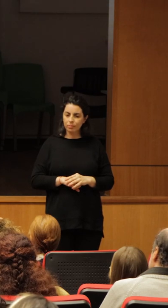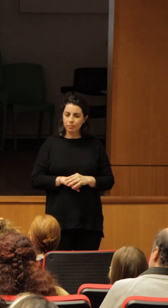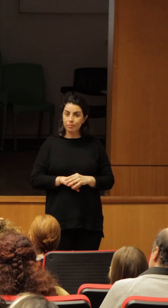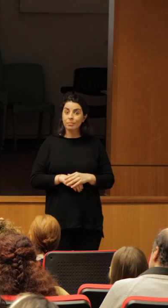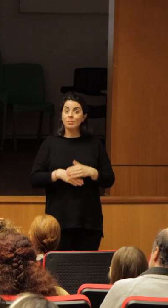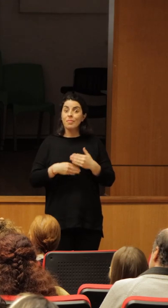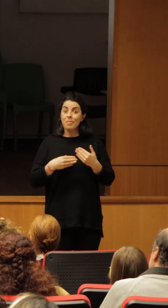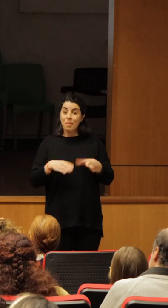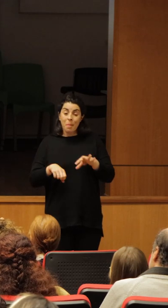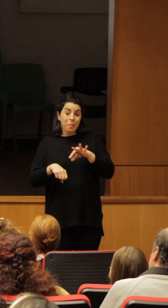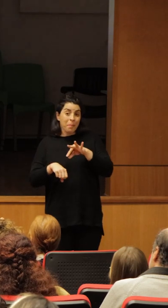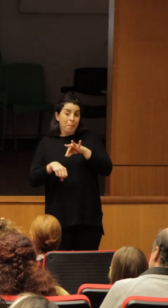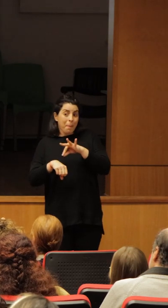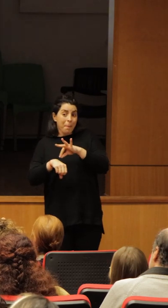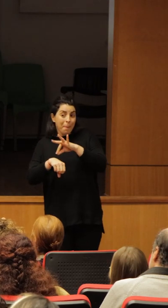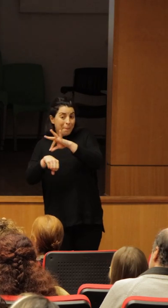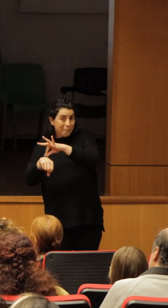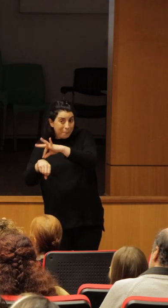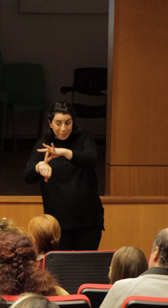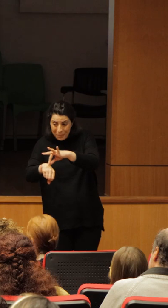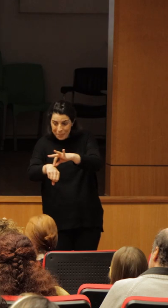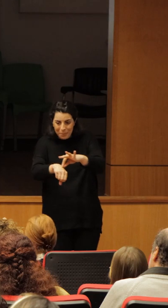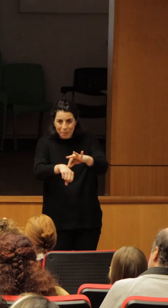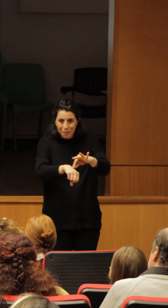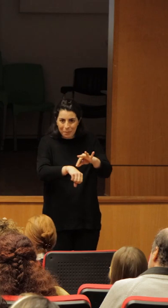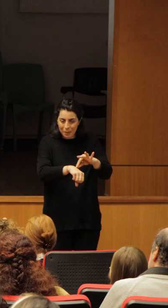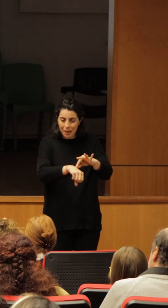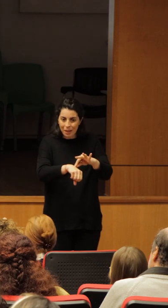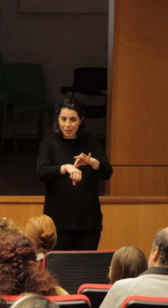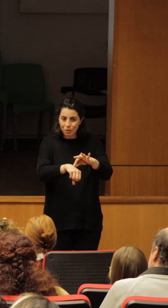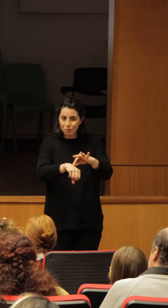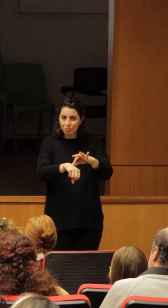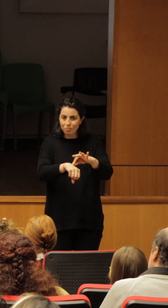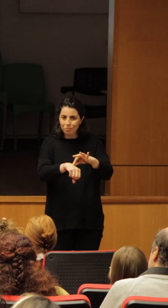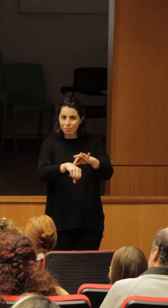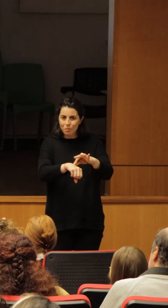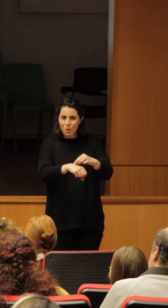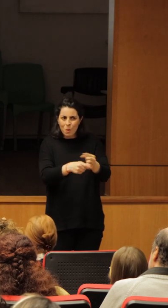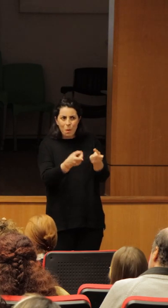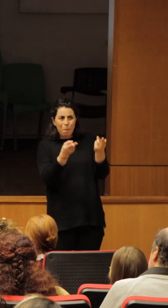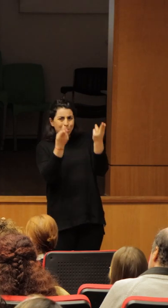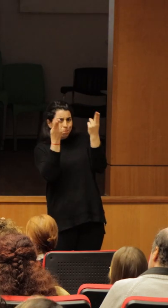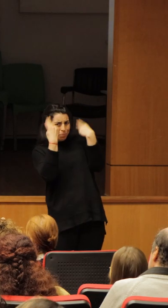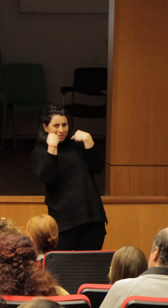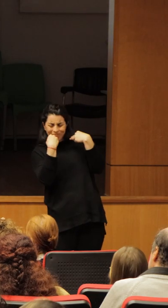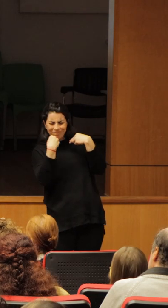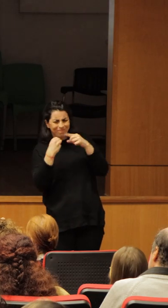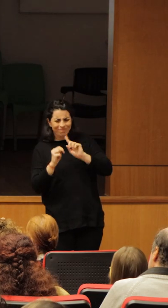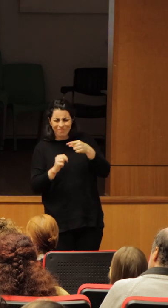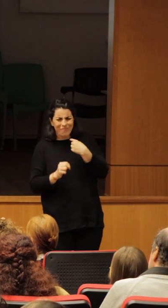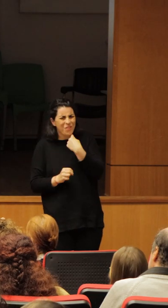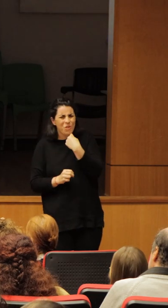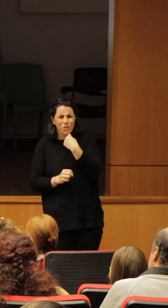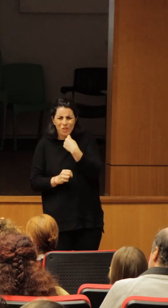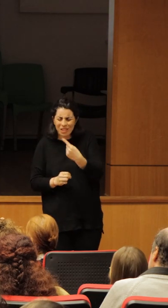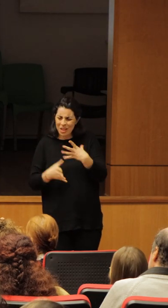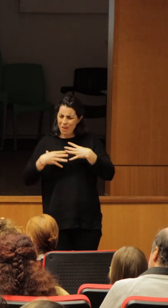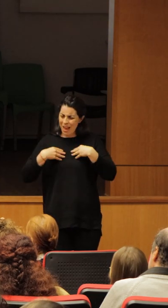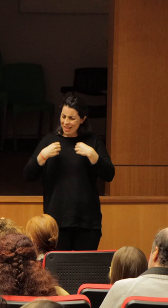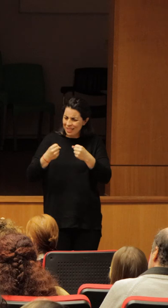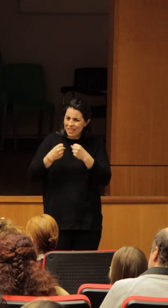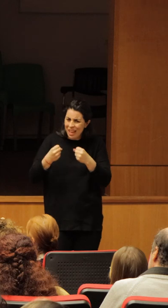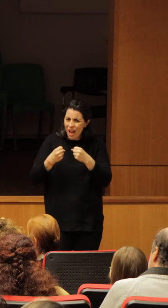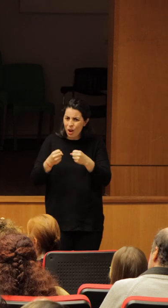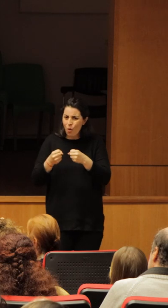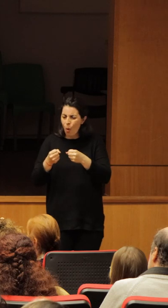but they had to do that. Es decir, cuando los médicos eran forzados a utilizar métodos que ellos sabían que no eran sanos para la